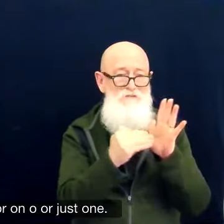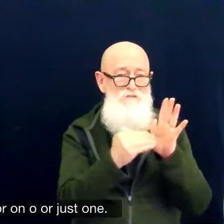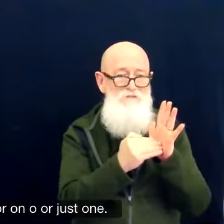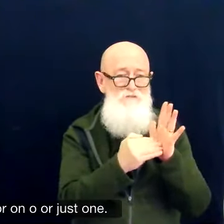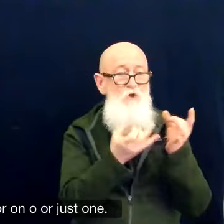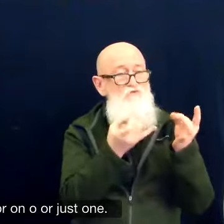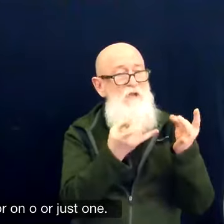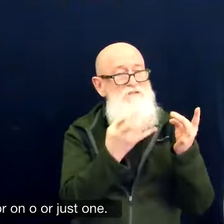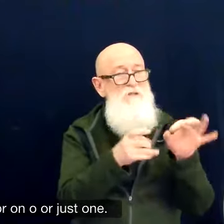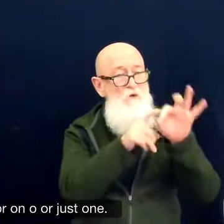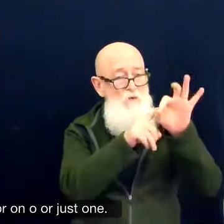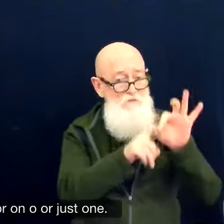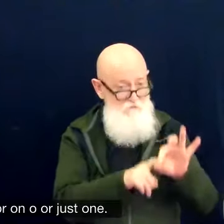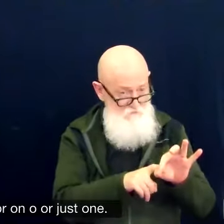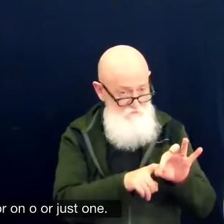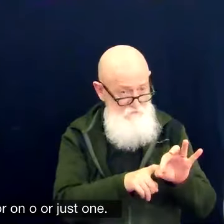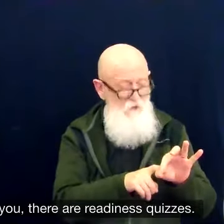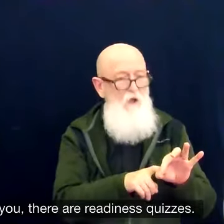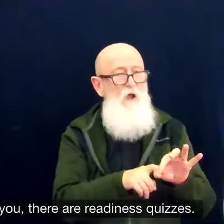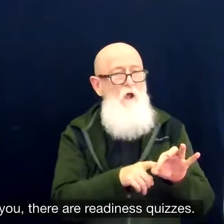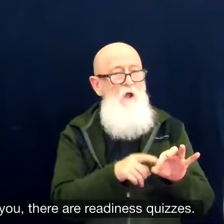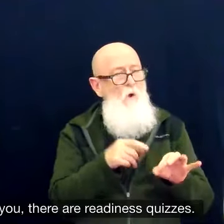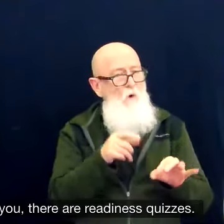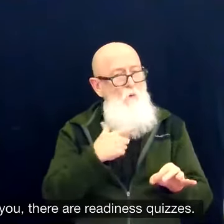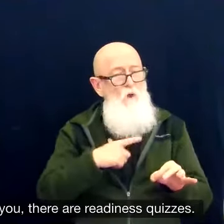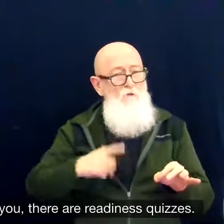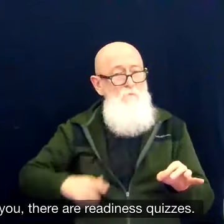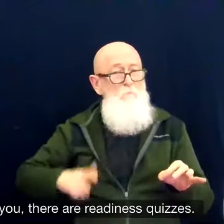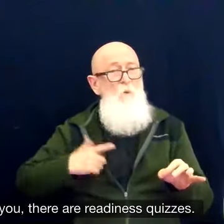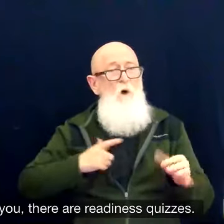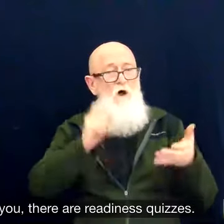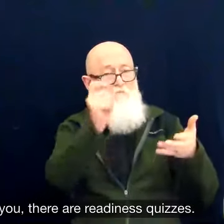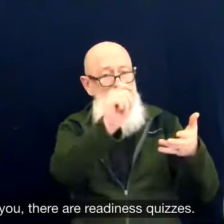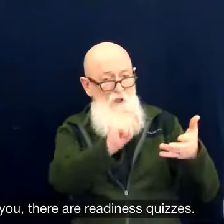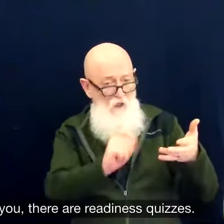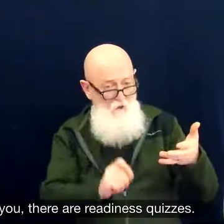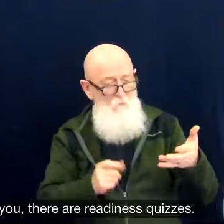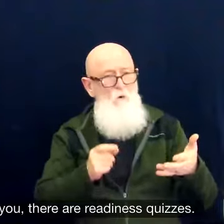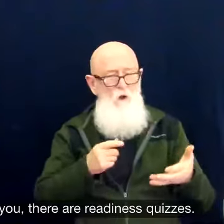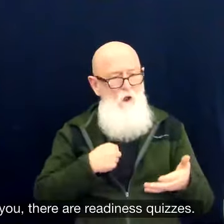to register as a mentee or to register as a mentor.